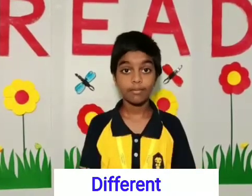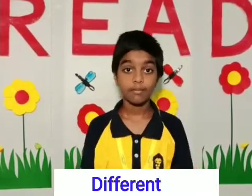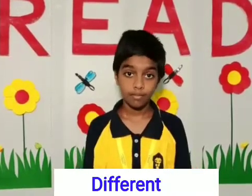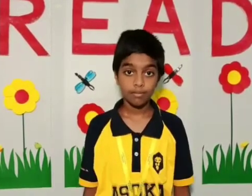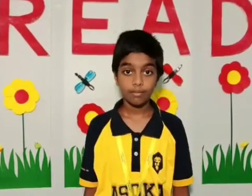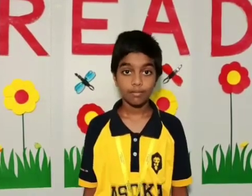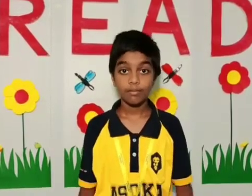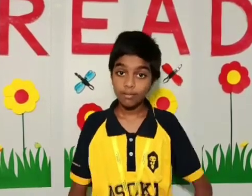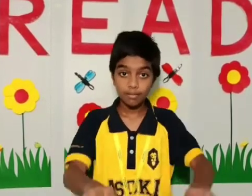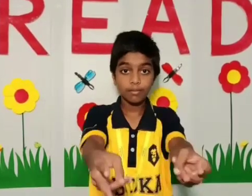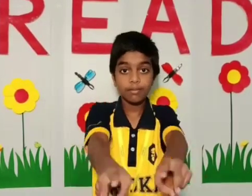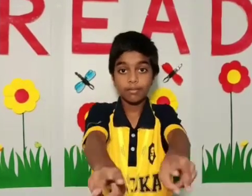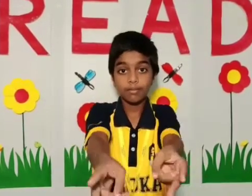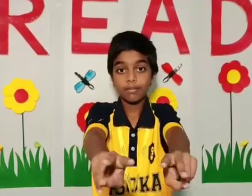Different, different.